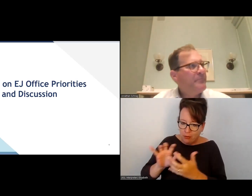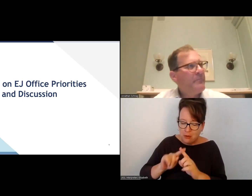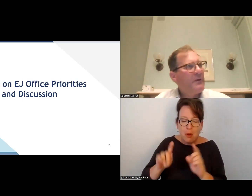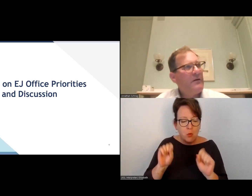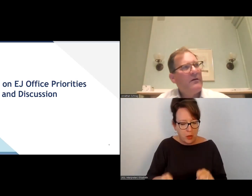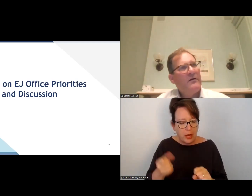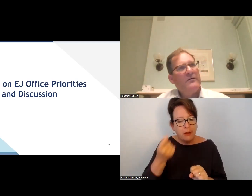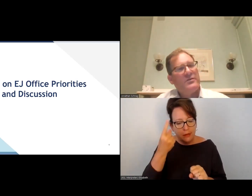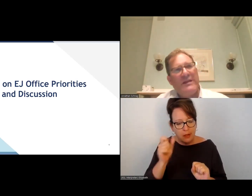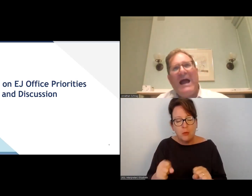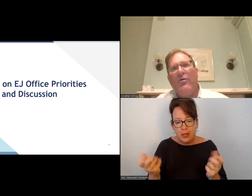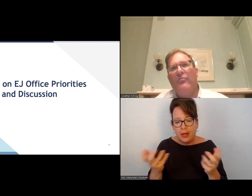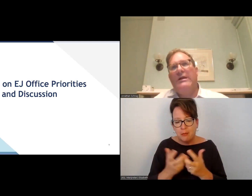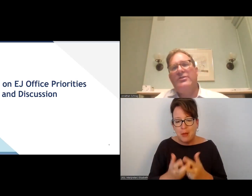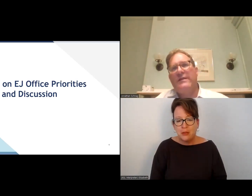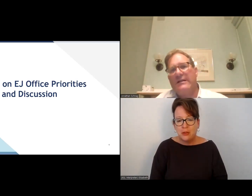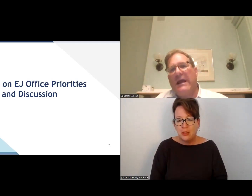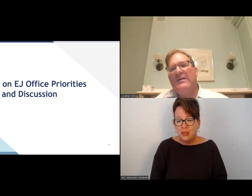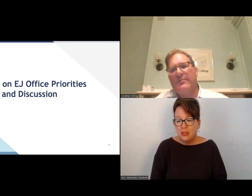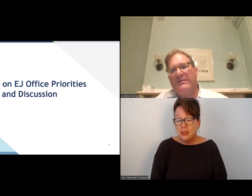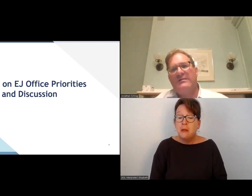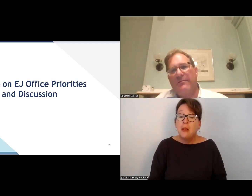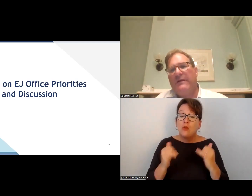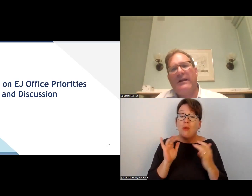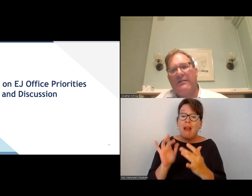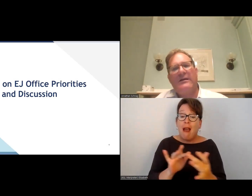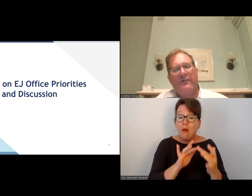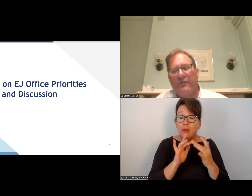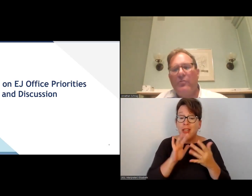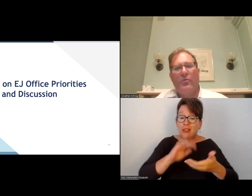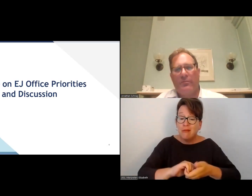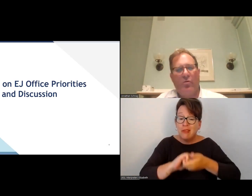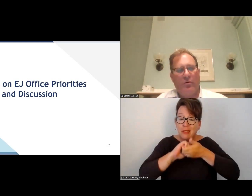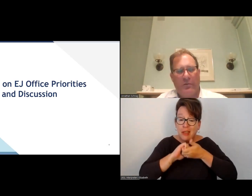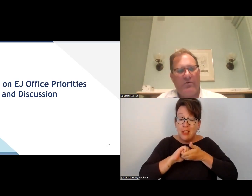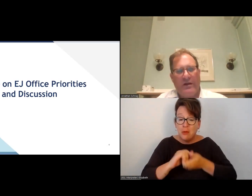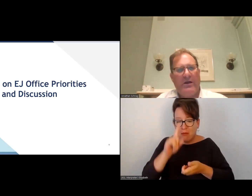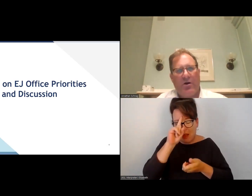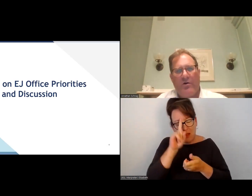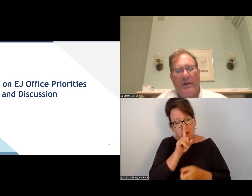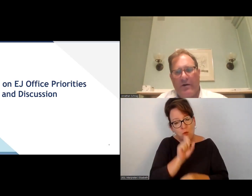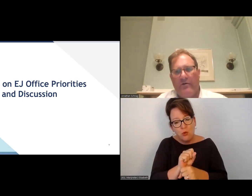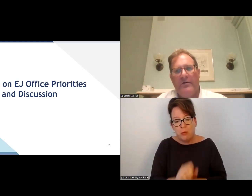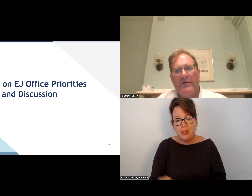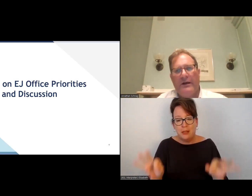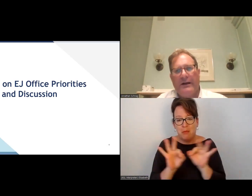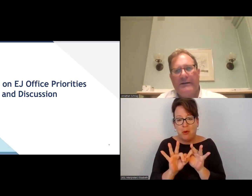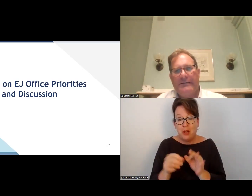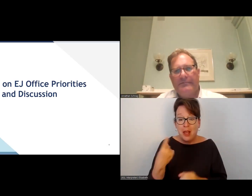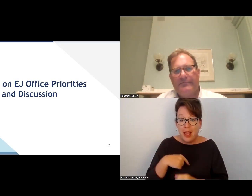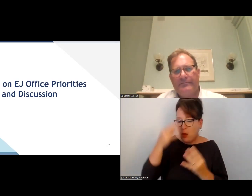So the outreach and the engagement is something that I think is super important, and we're thinking hard about.